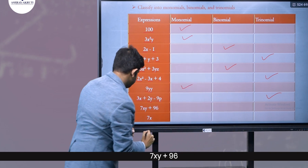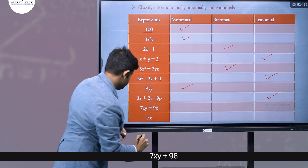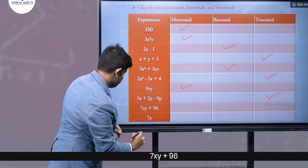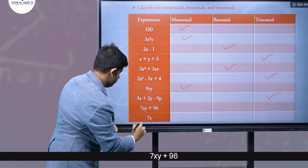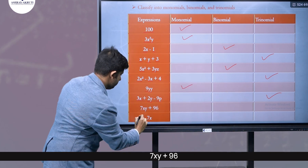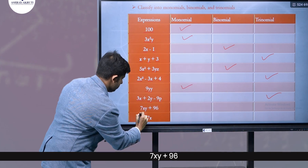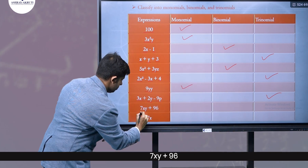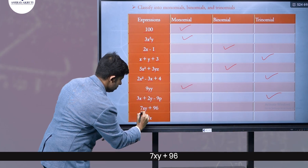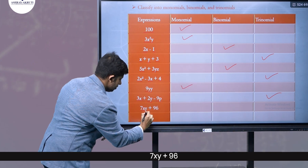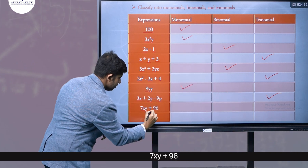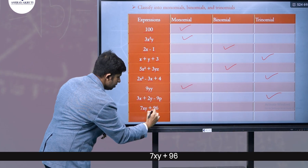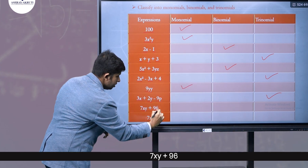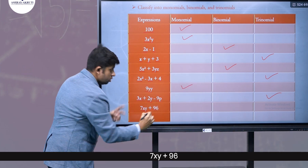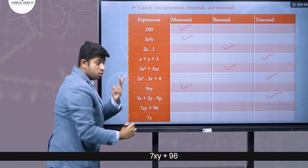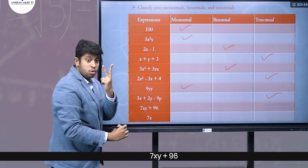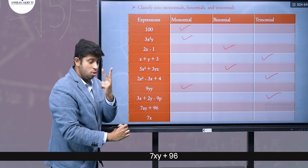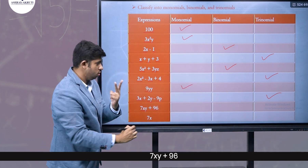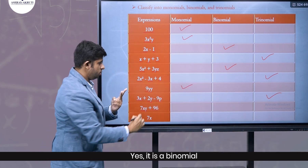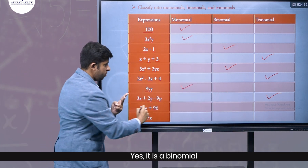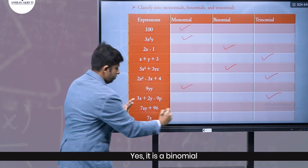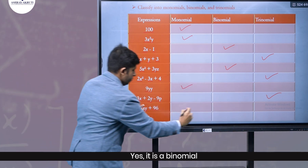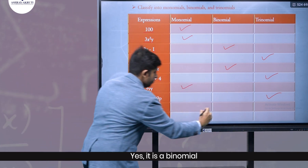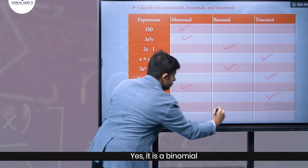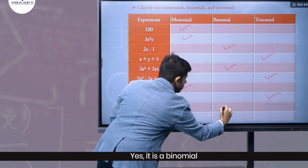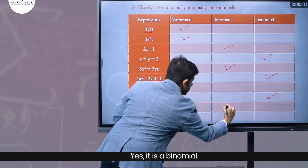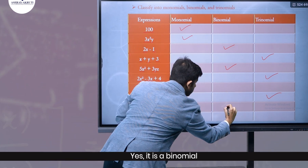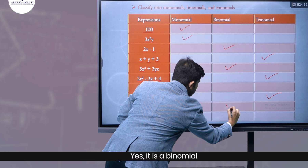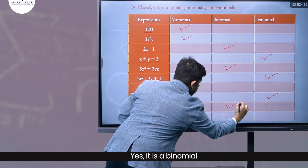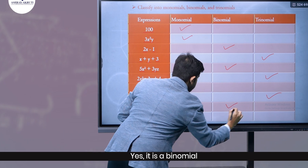7xy plus 96. Yes, it is a binomial.